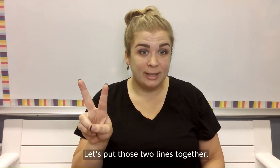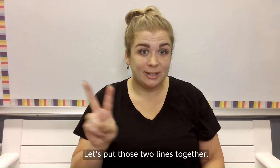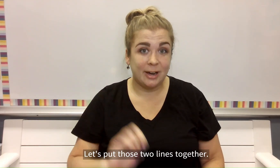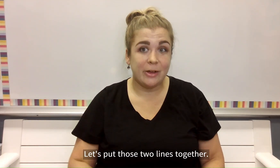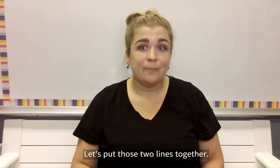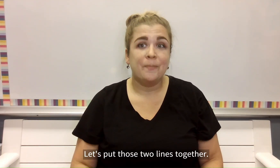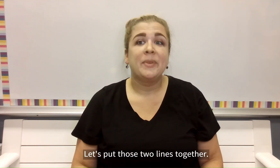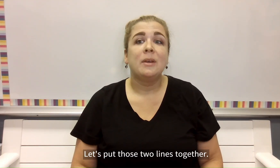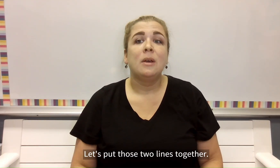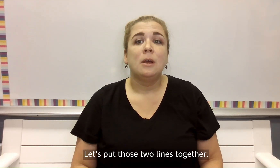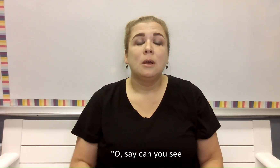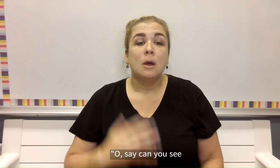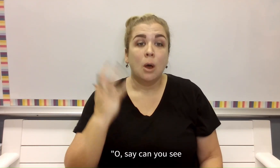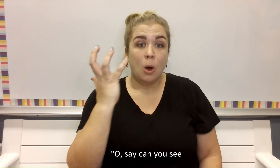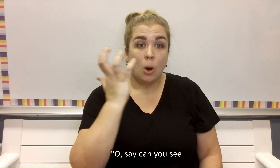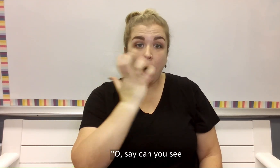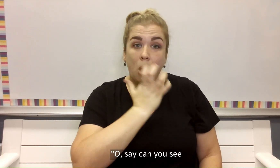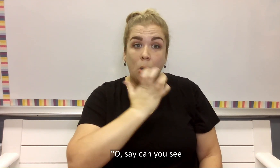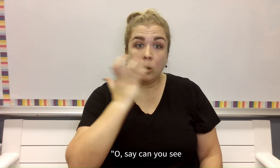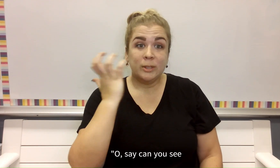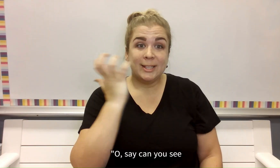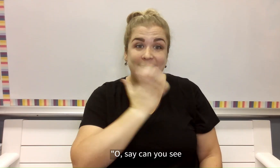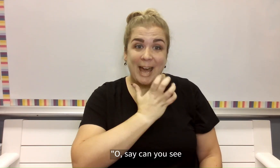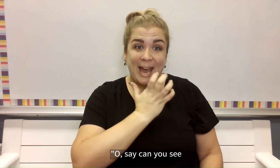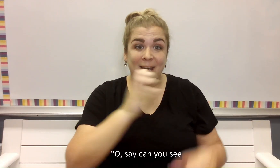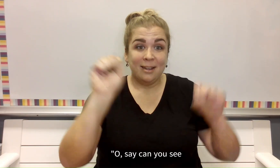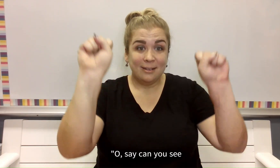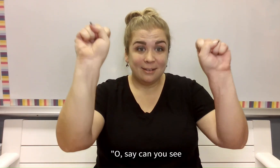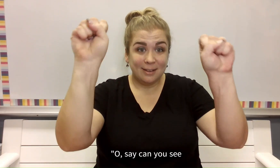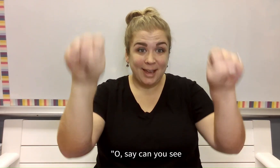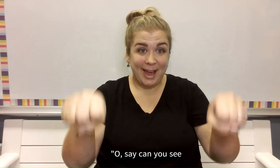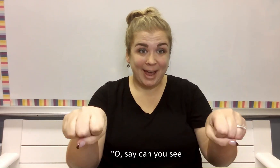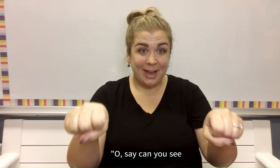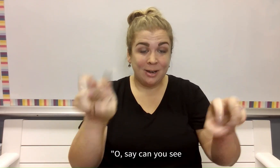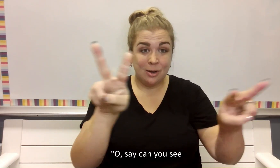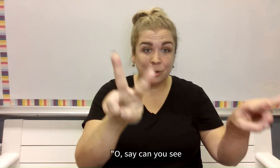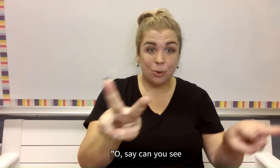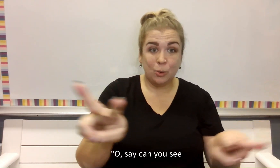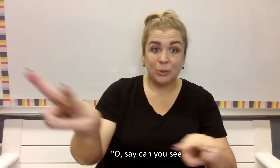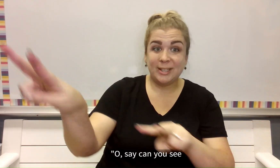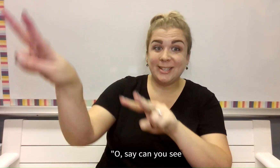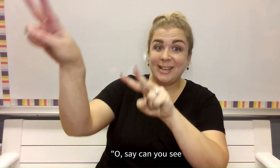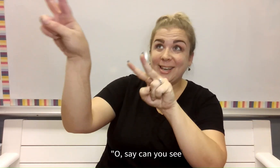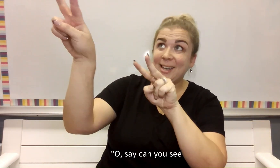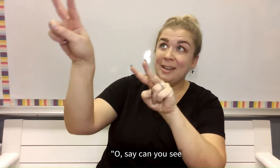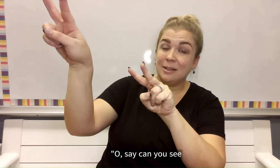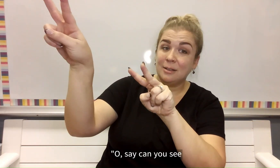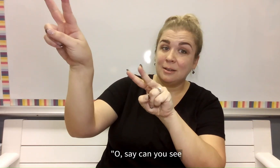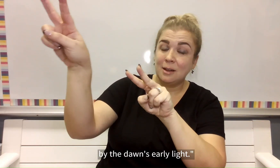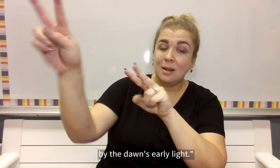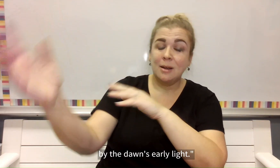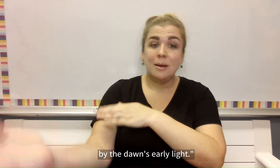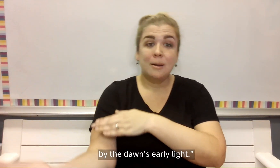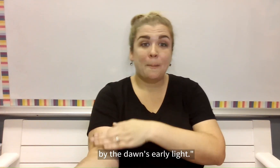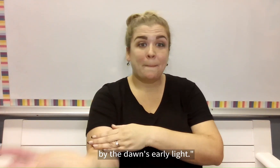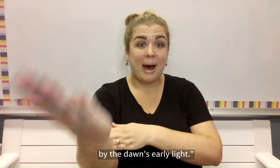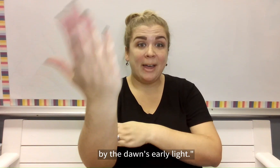lines together. "Oh, say, can you see?" By